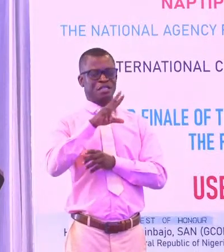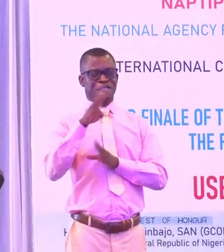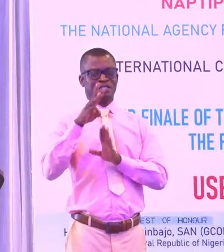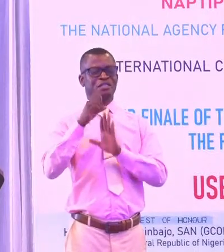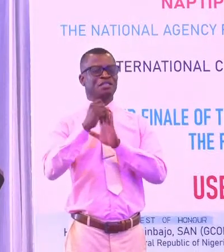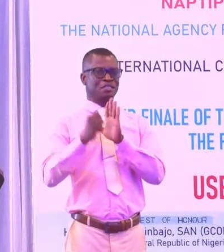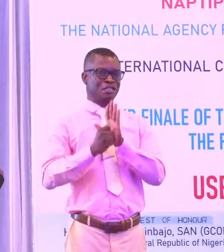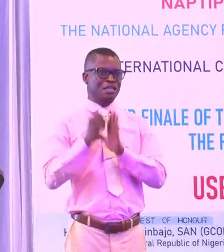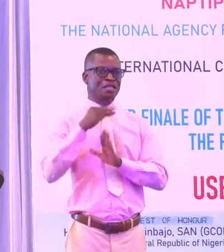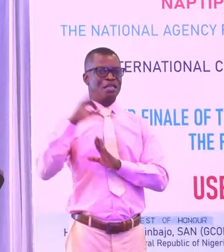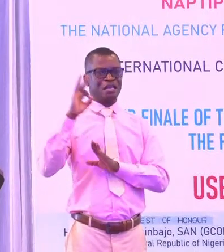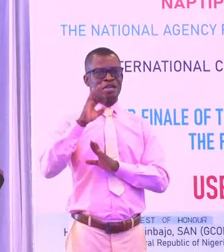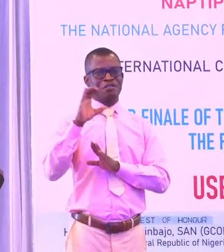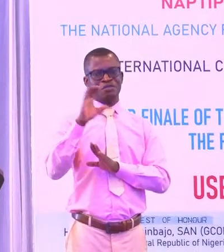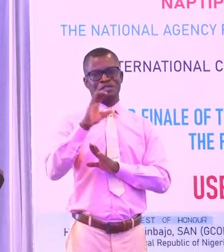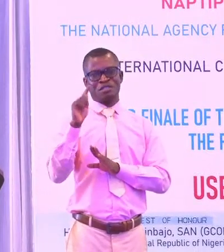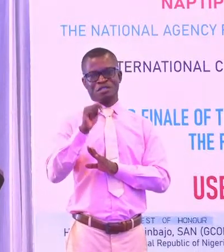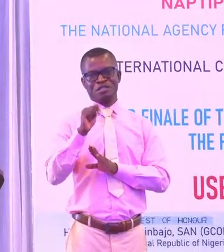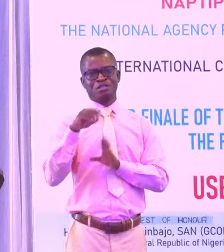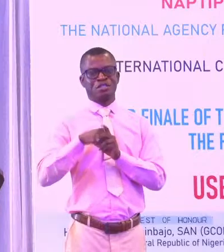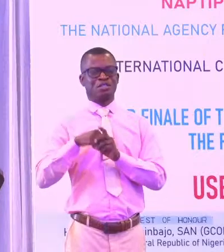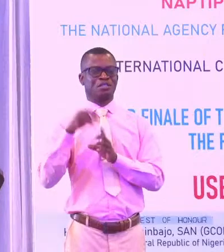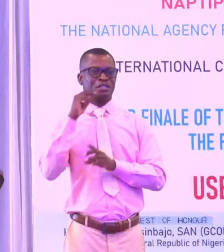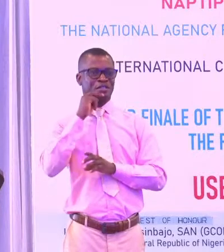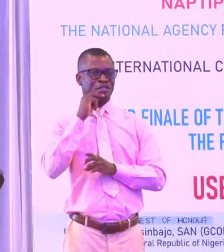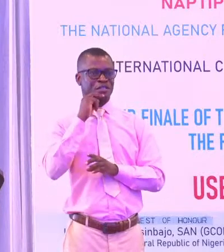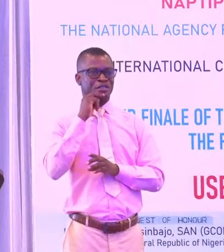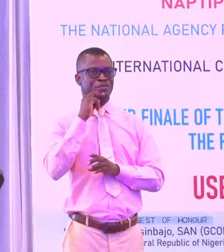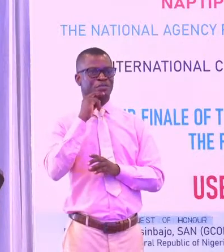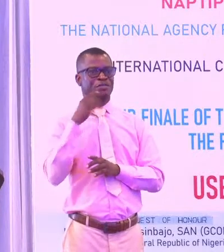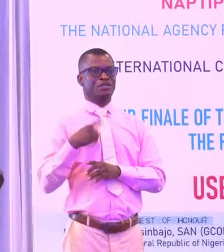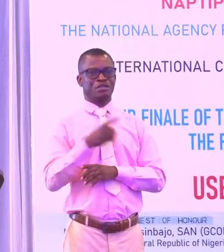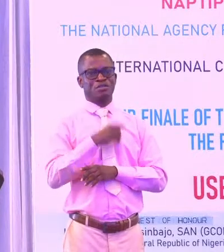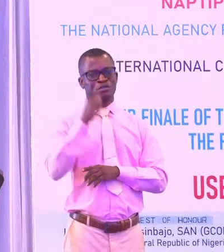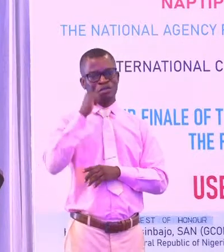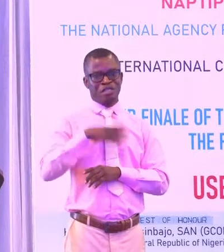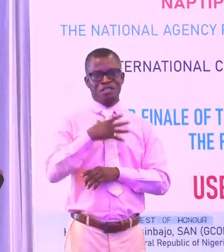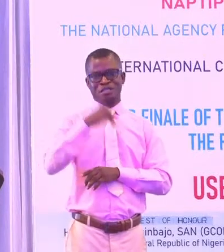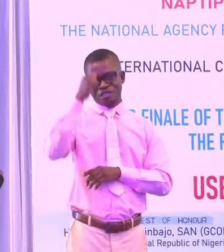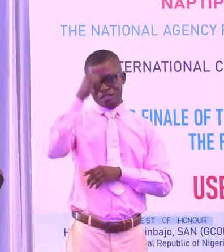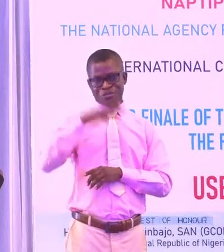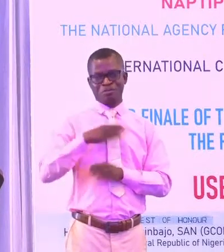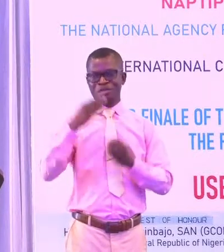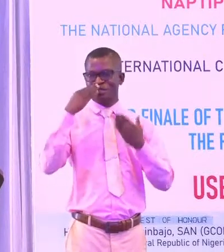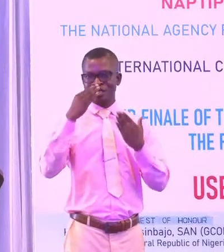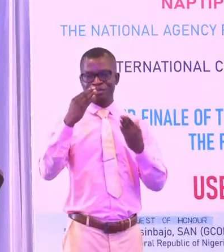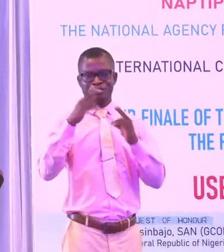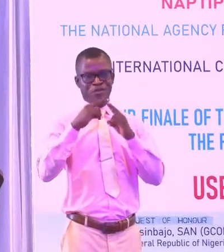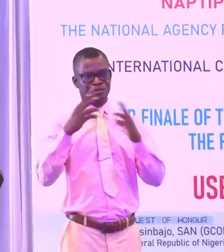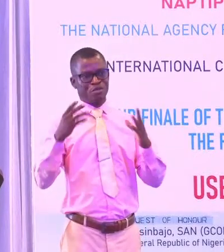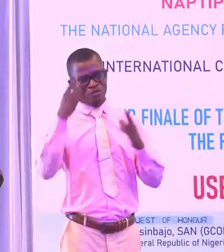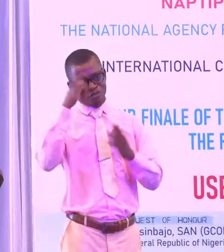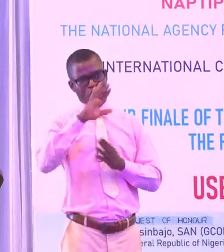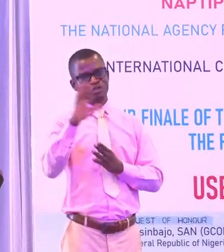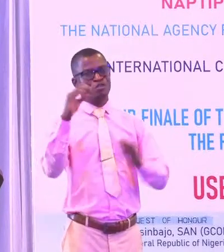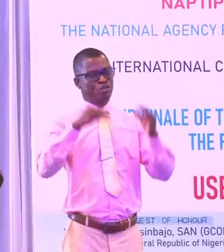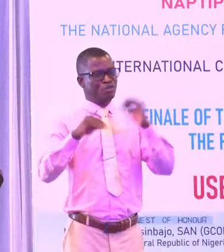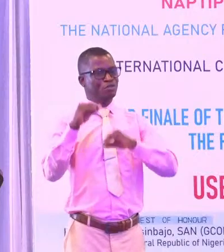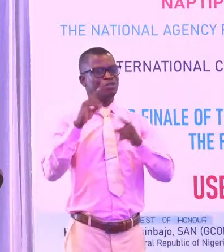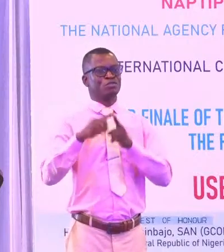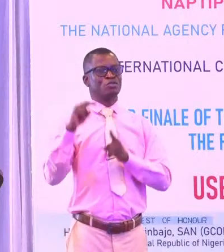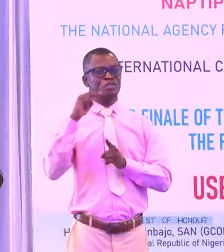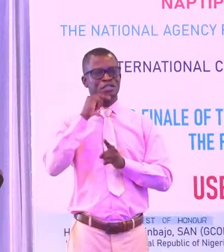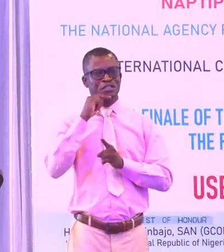36 states and the Federal Capital Territory of Nigeria. Distinguished ladies and gentlemen, we thank you very much for your contribution to the